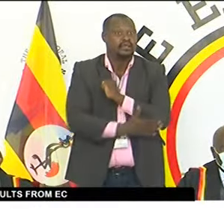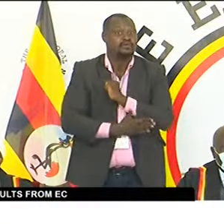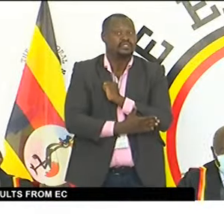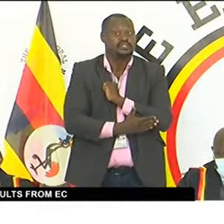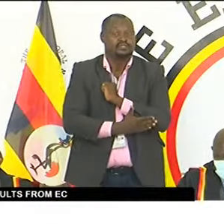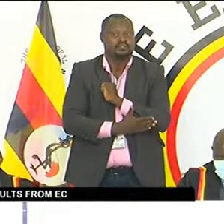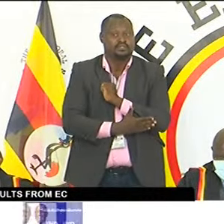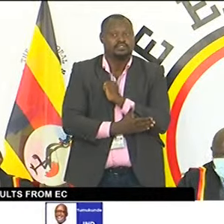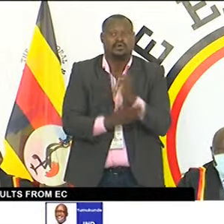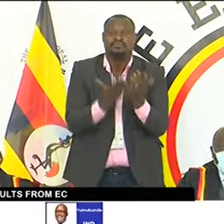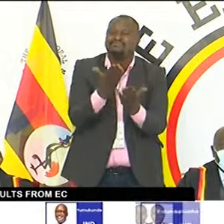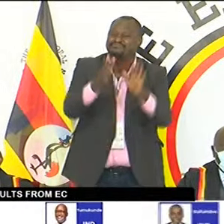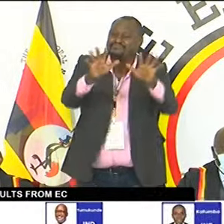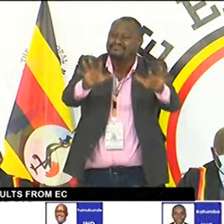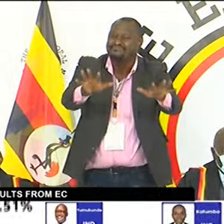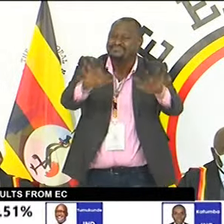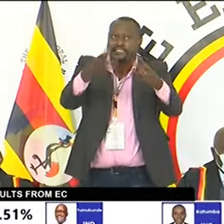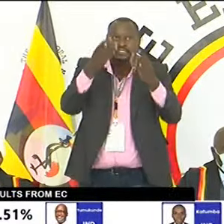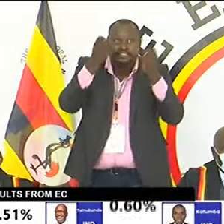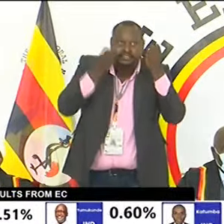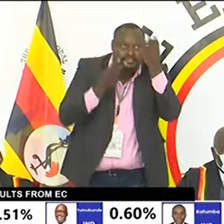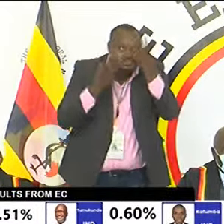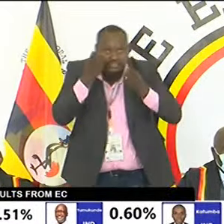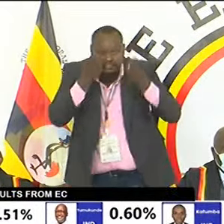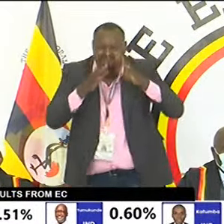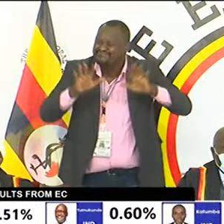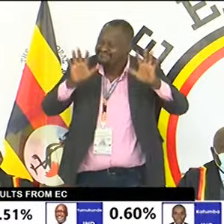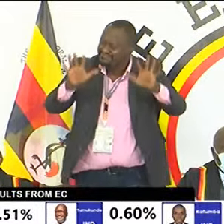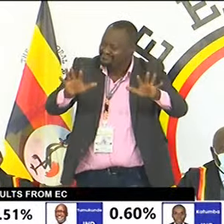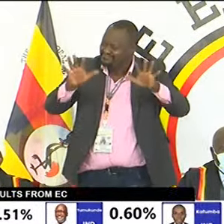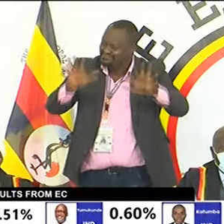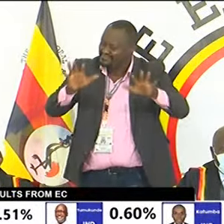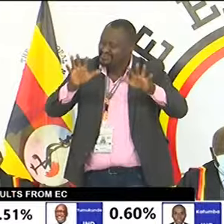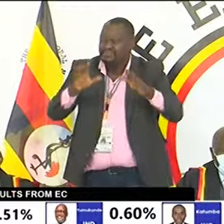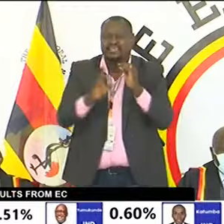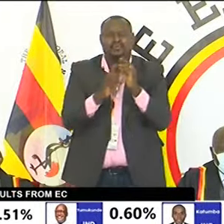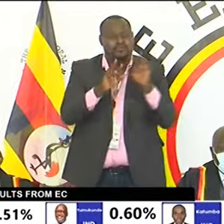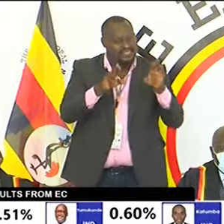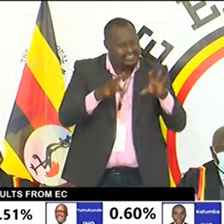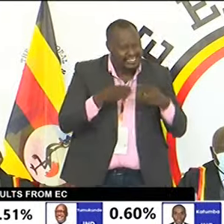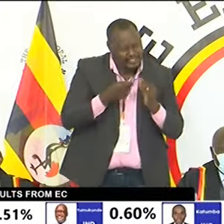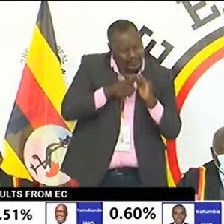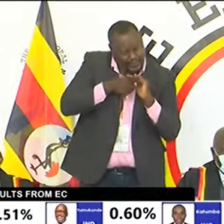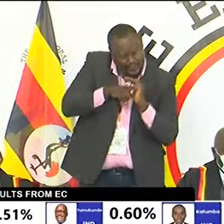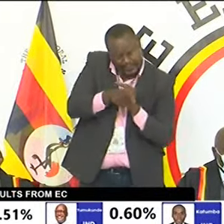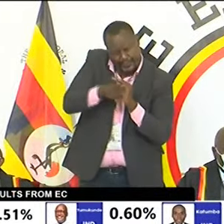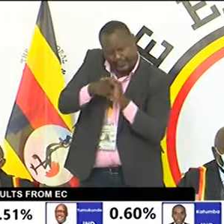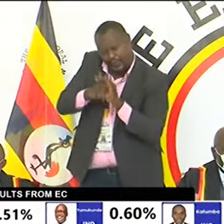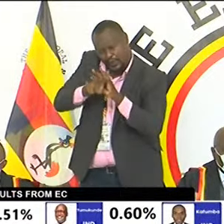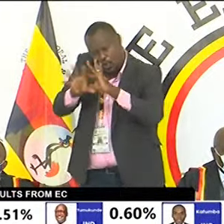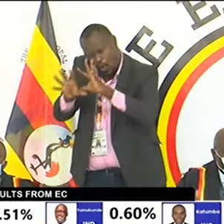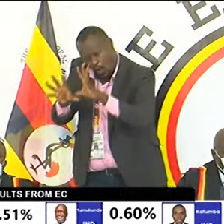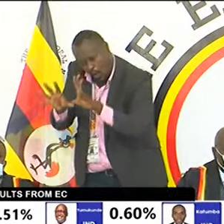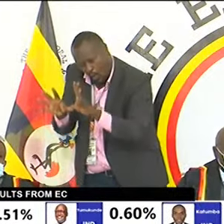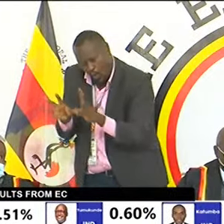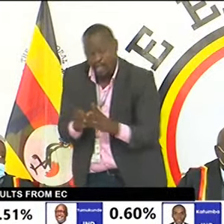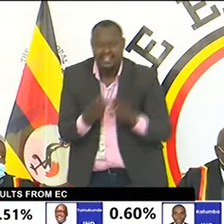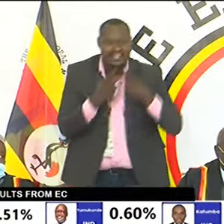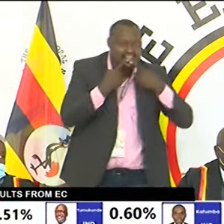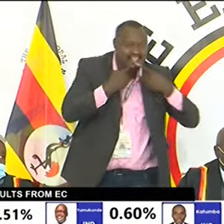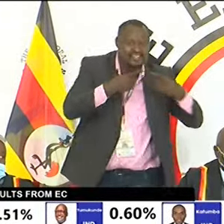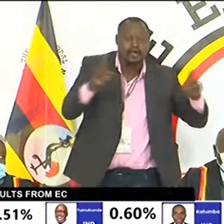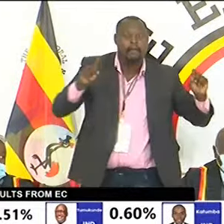let the candidates not get wary. We are not going to leave out any result for any candidate from any part of the